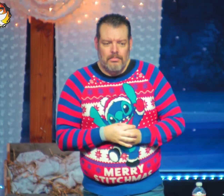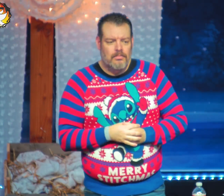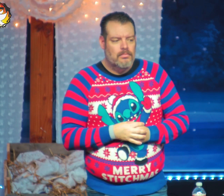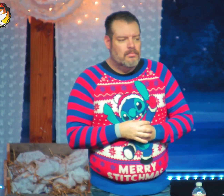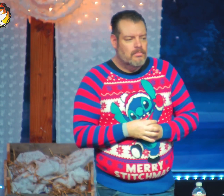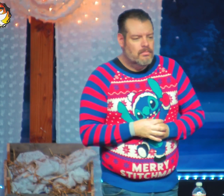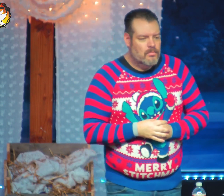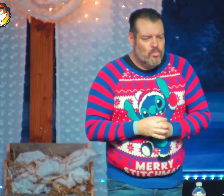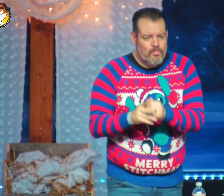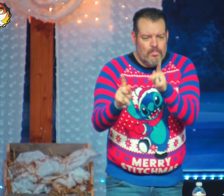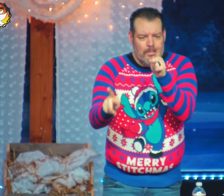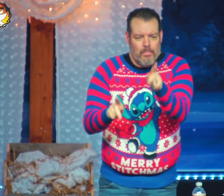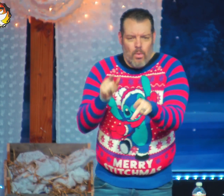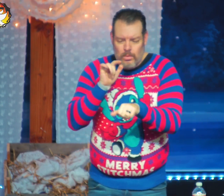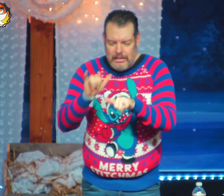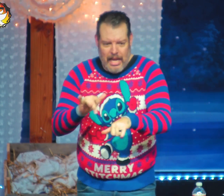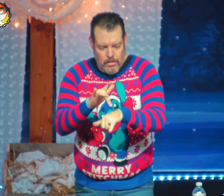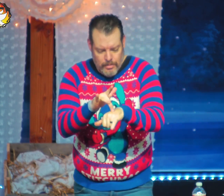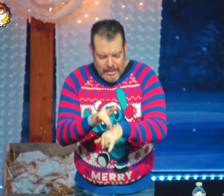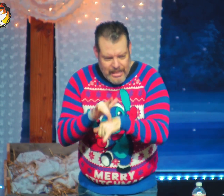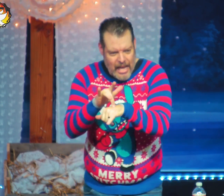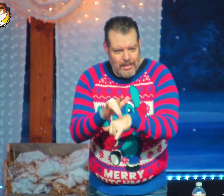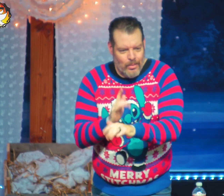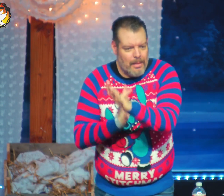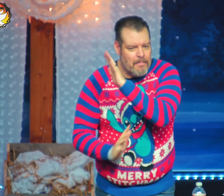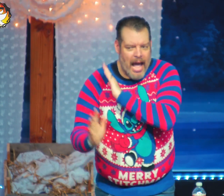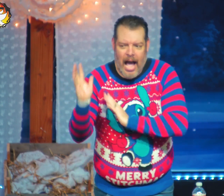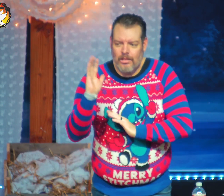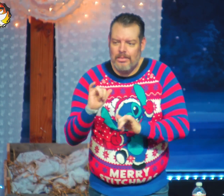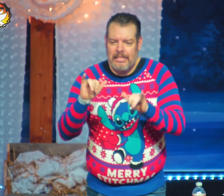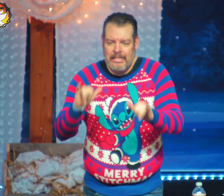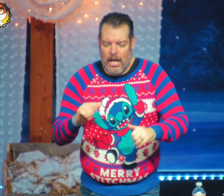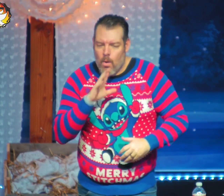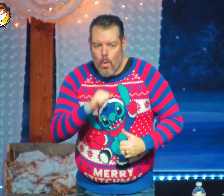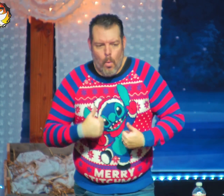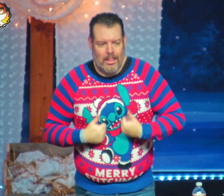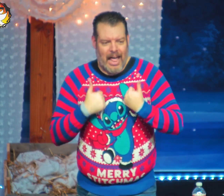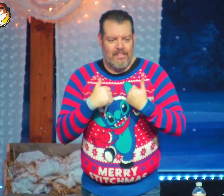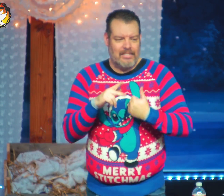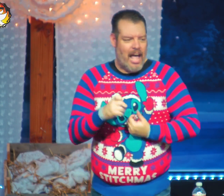you don't hear his voice? Sign it to yourself. Speak the words of God.